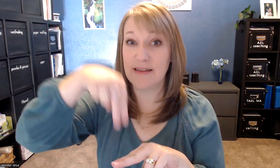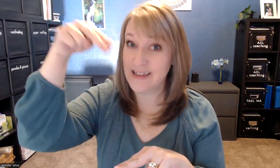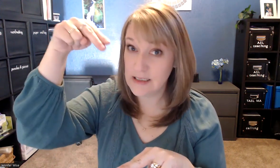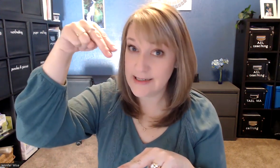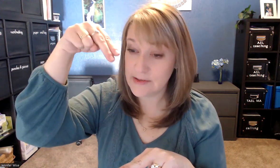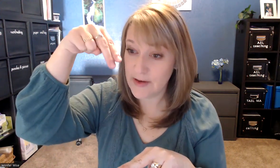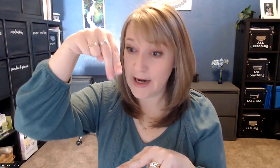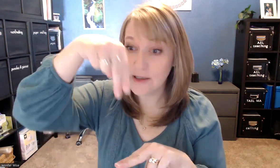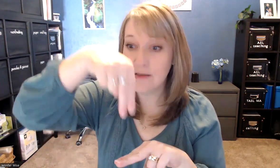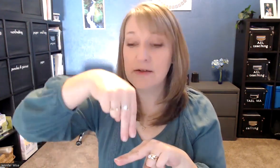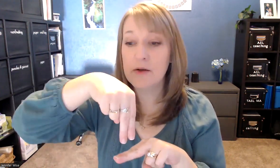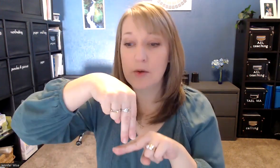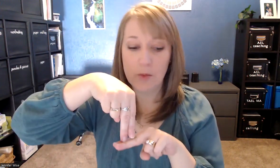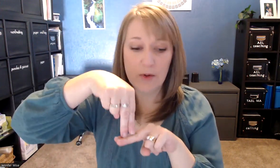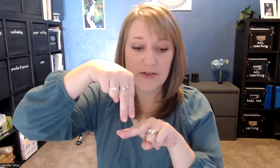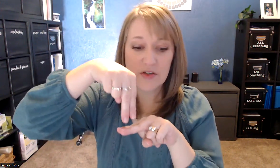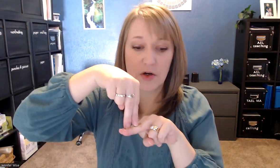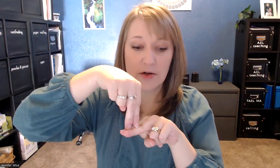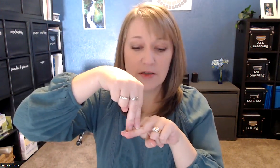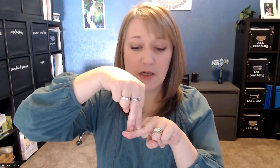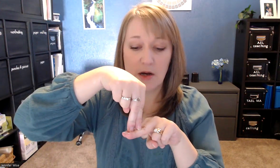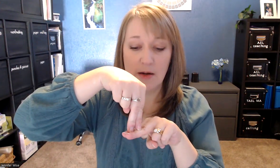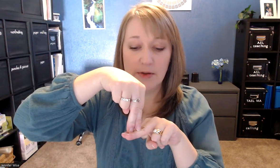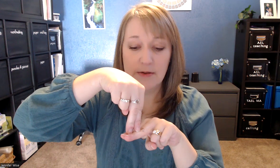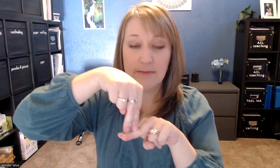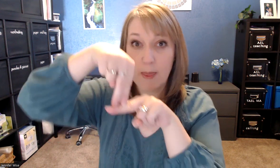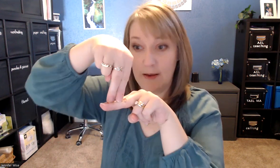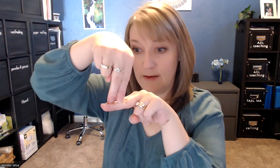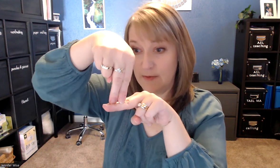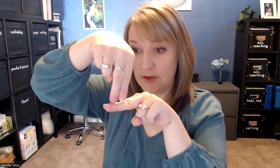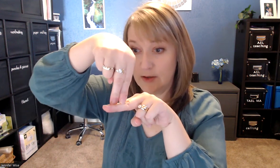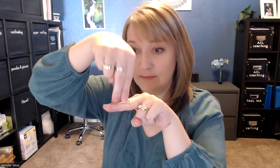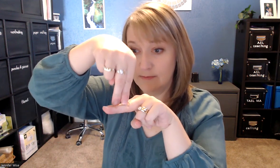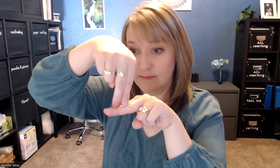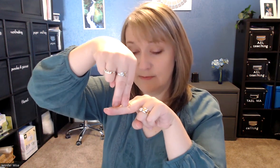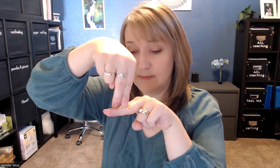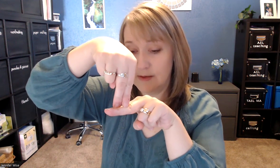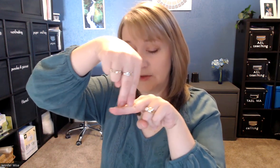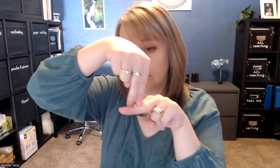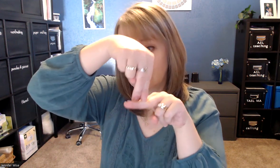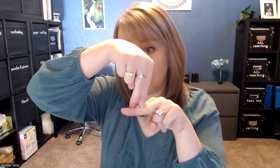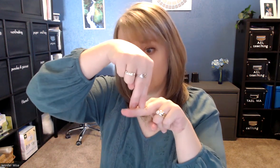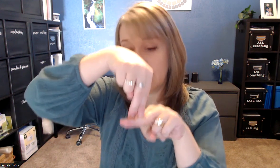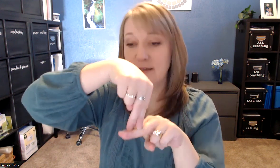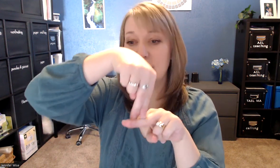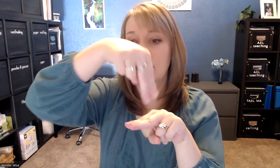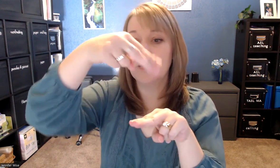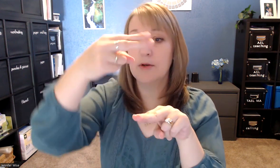like a classifier, will start on top of your non-dominant hand, and then you're going